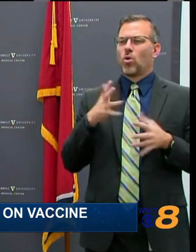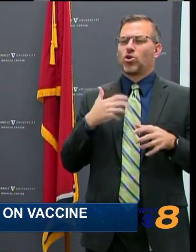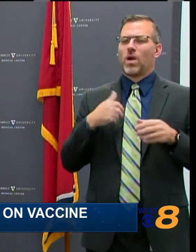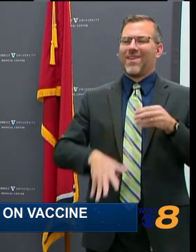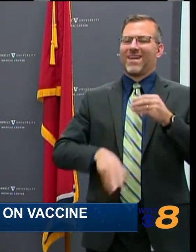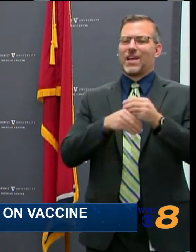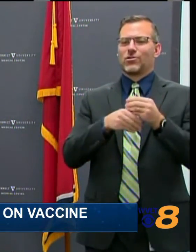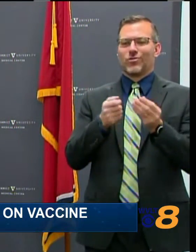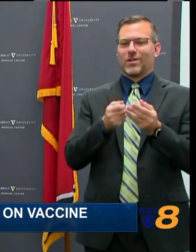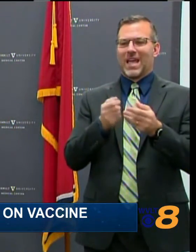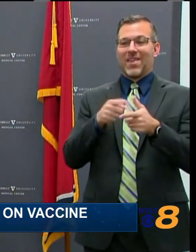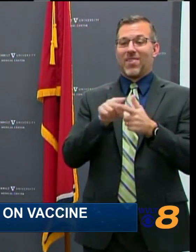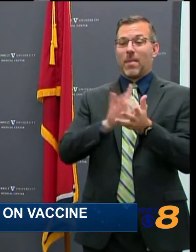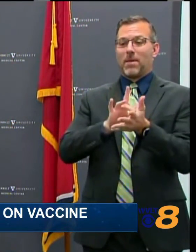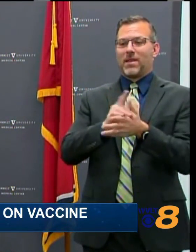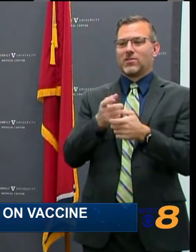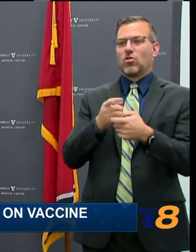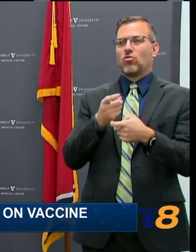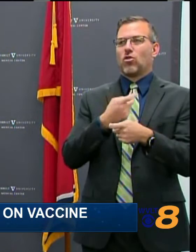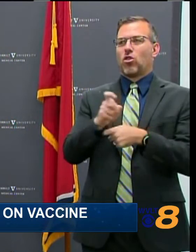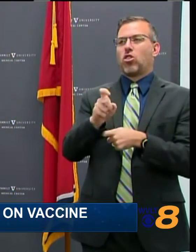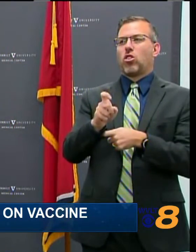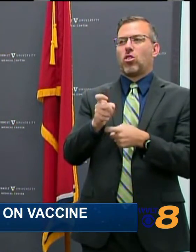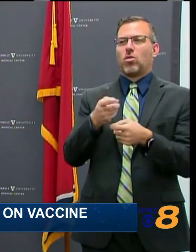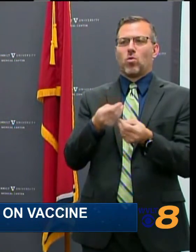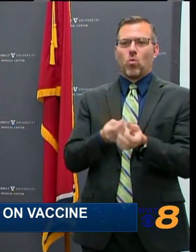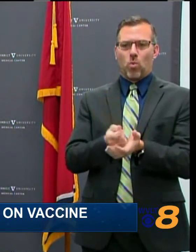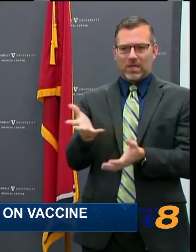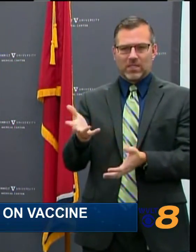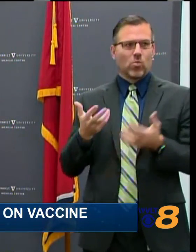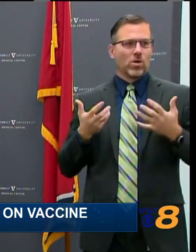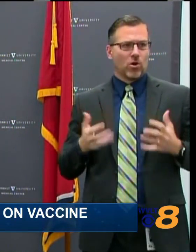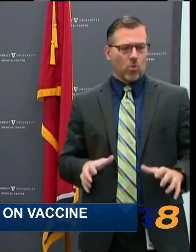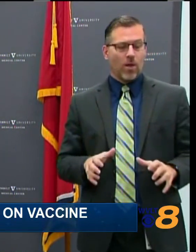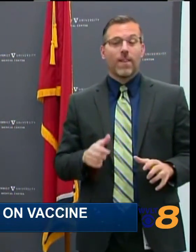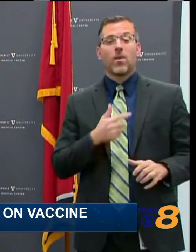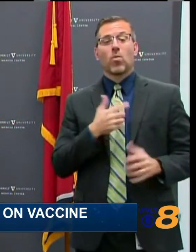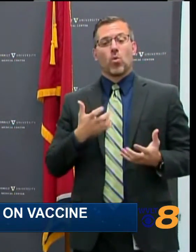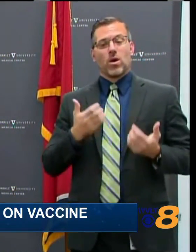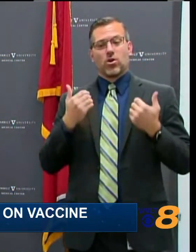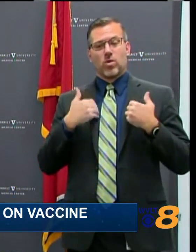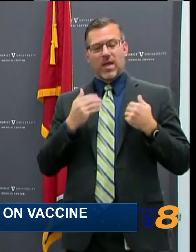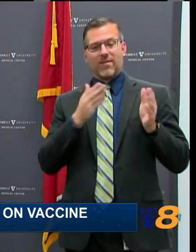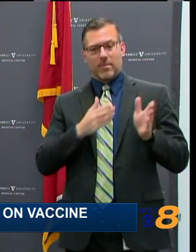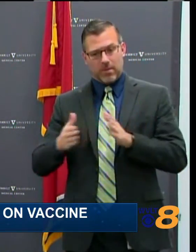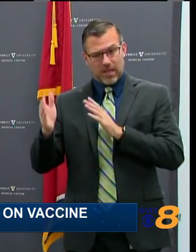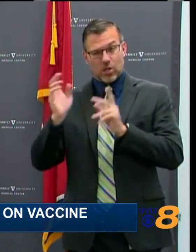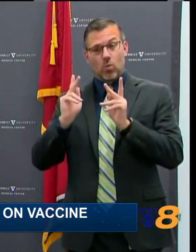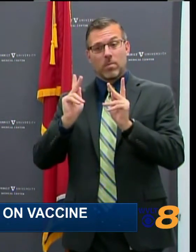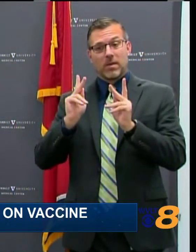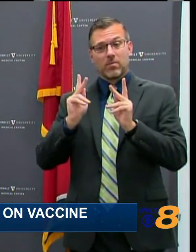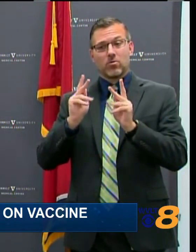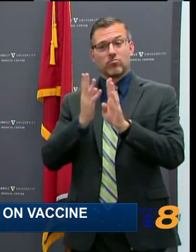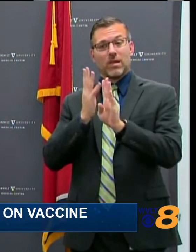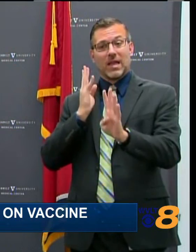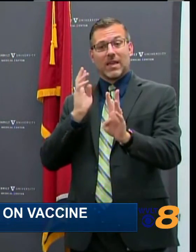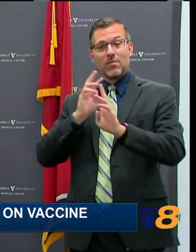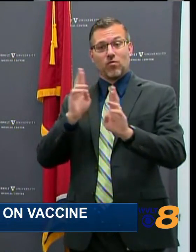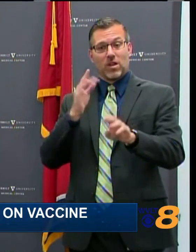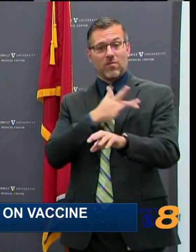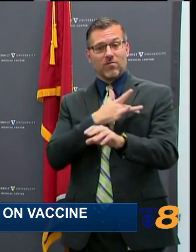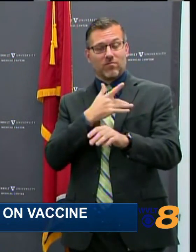when people are lined up to get vaccinated, that we would have a vaccine for them. That included a set aside on the front